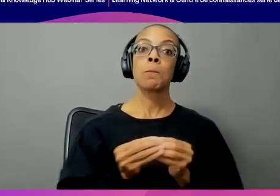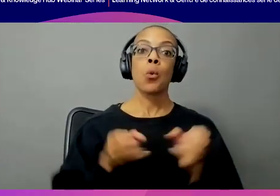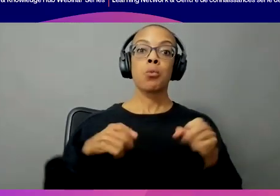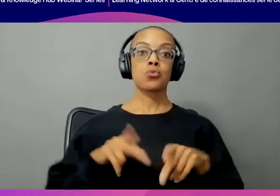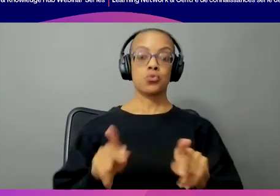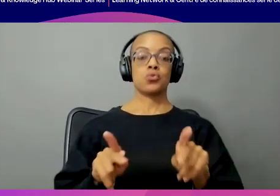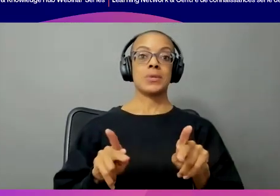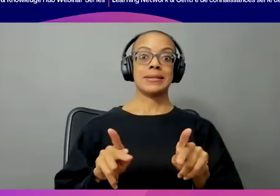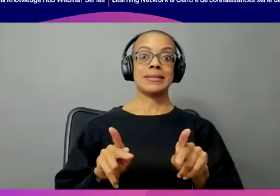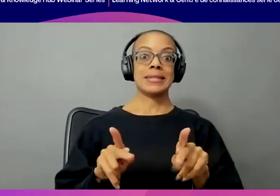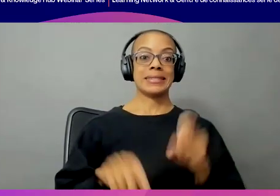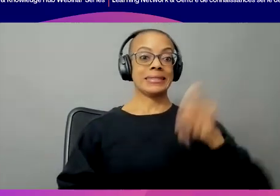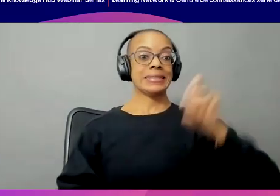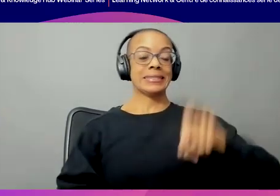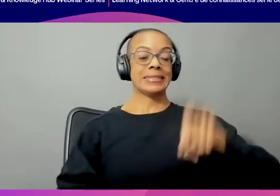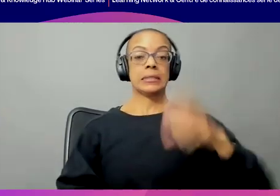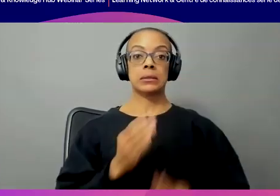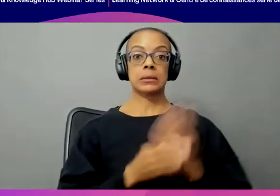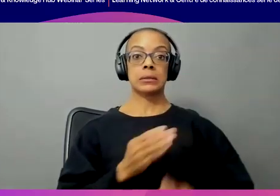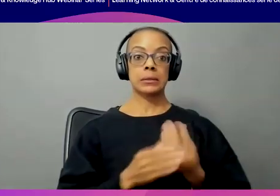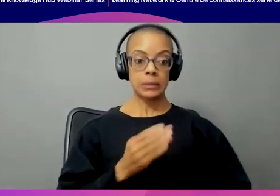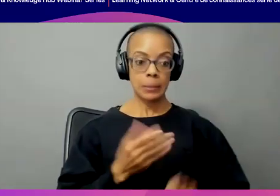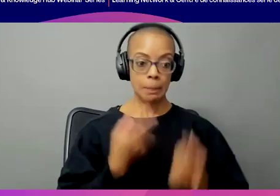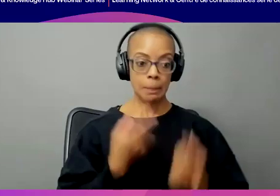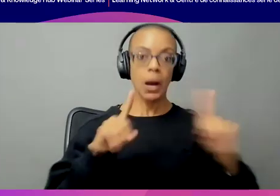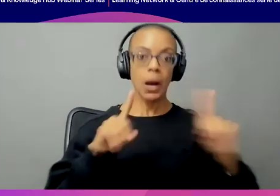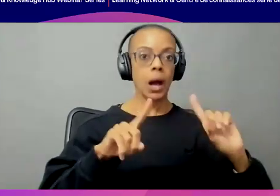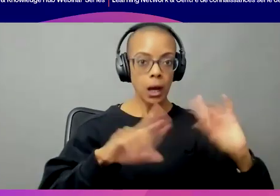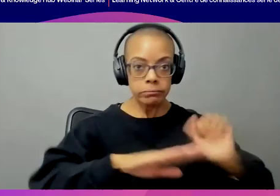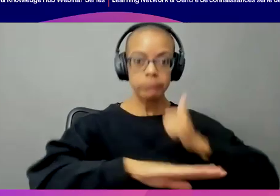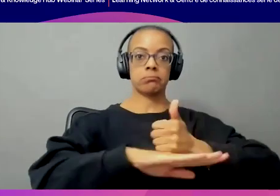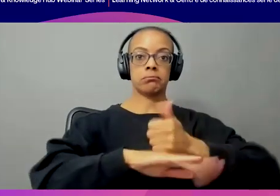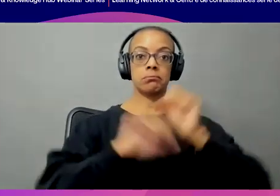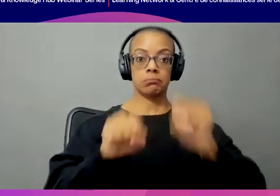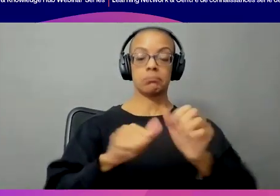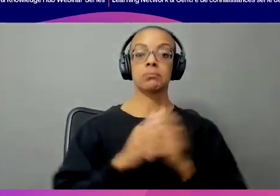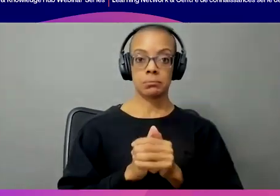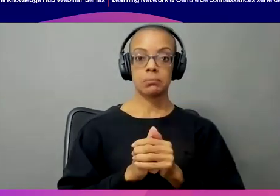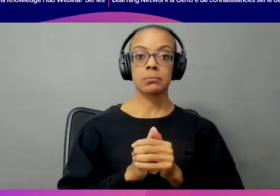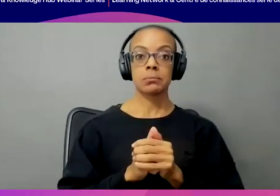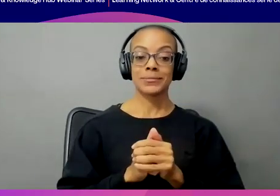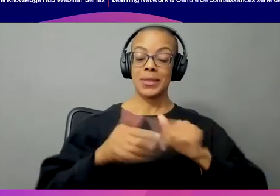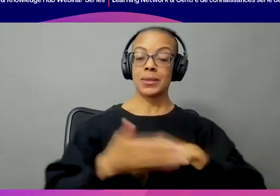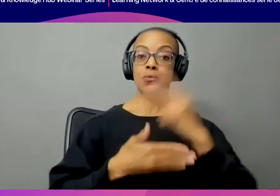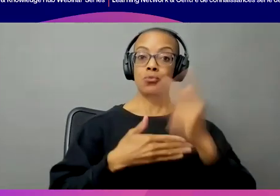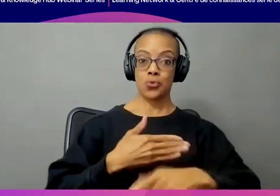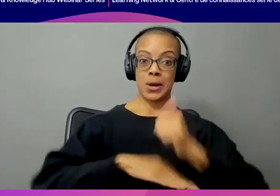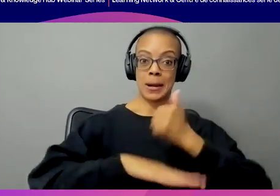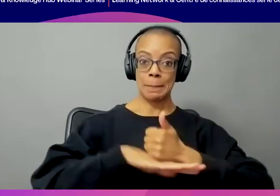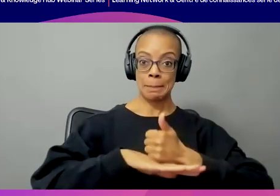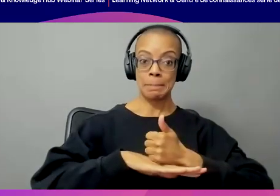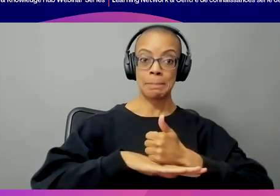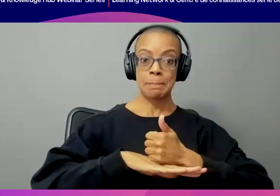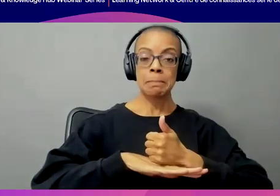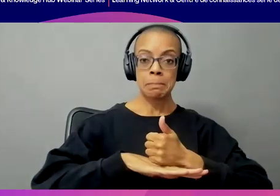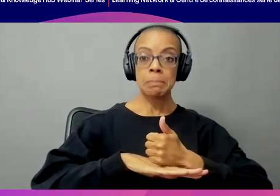unmet needs that have been long-standing in Canada. So in doing a program like this, there is no way that you're